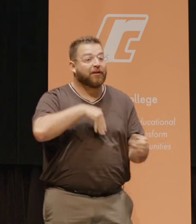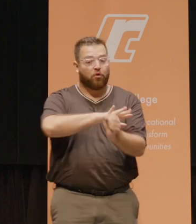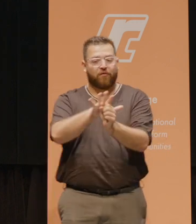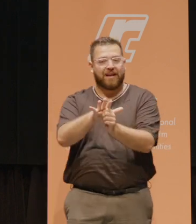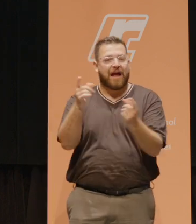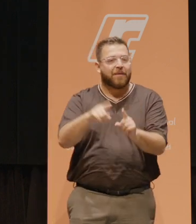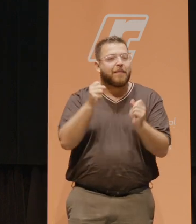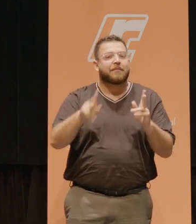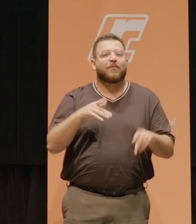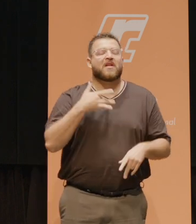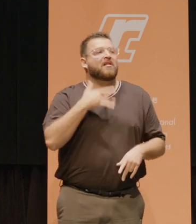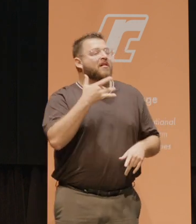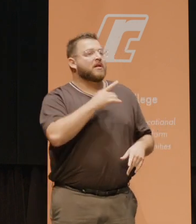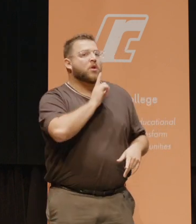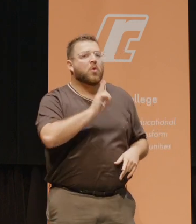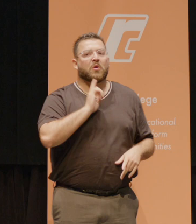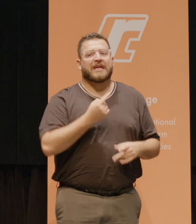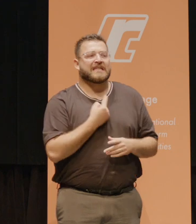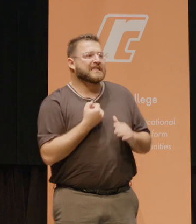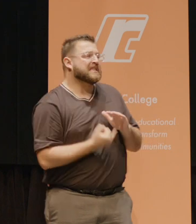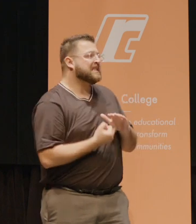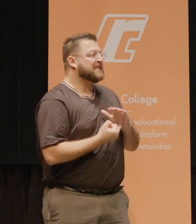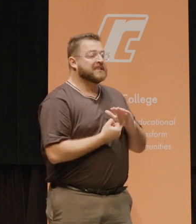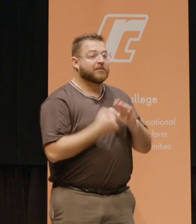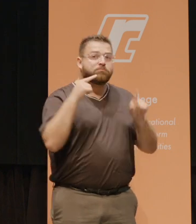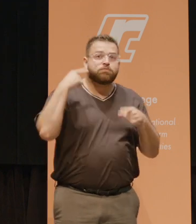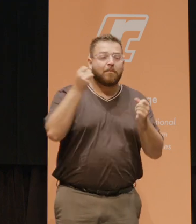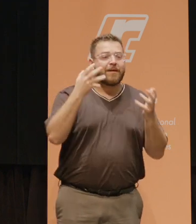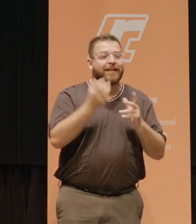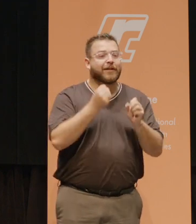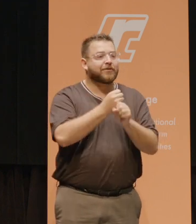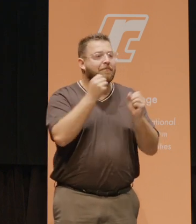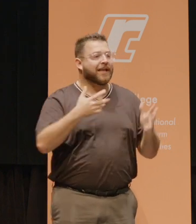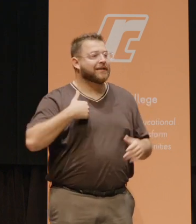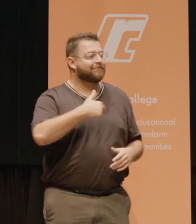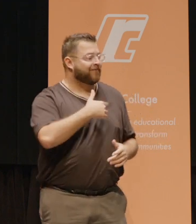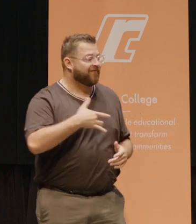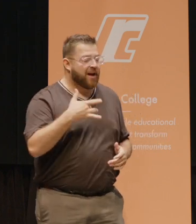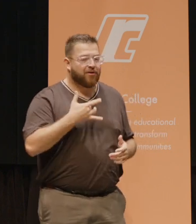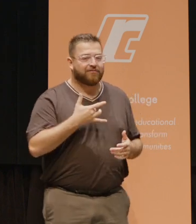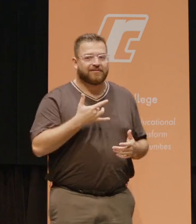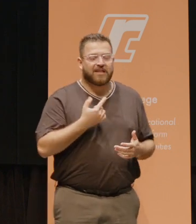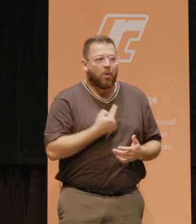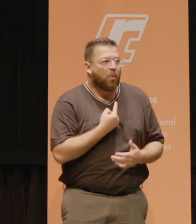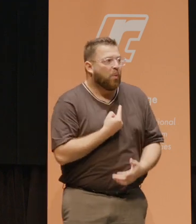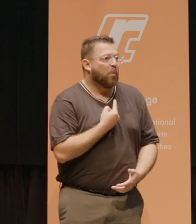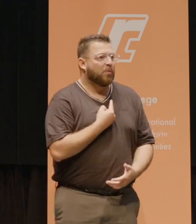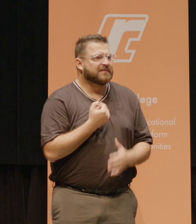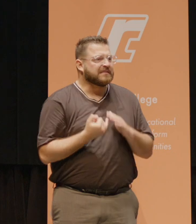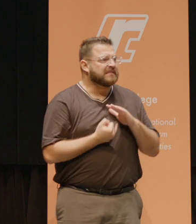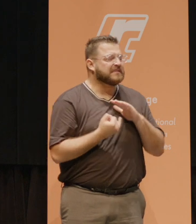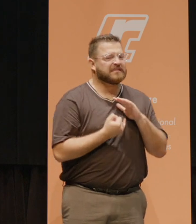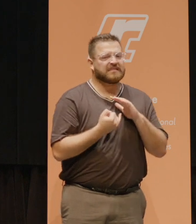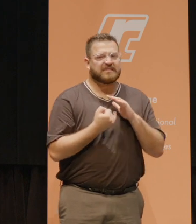loneliness and isolation. And so for over the past 2 years, you know, as human beings, you know, a lot of us have felt, you know, this loneliness and this isolation.